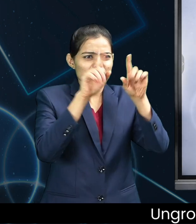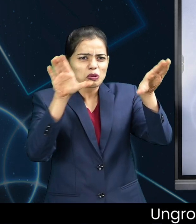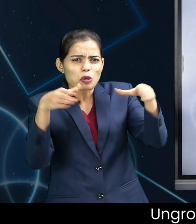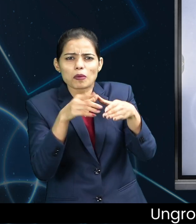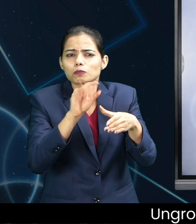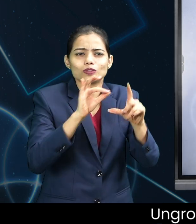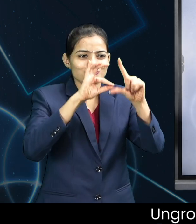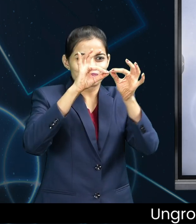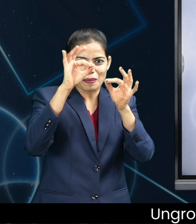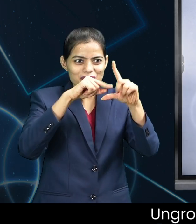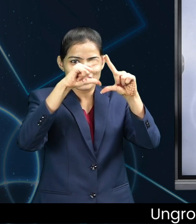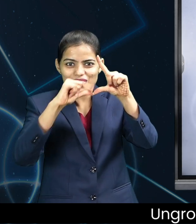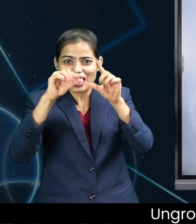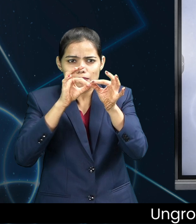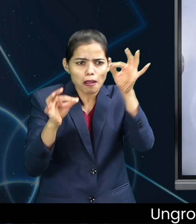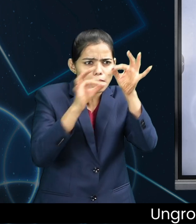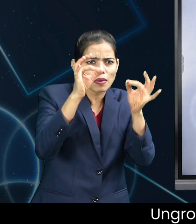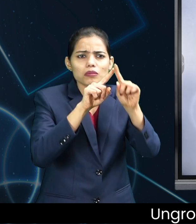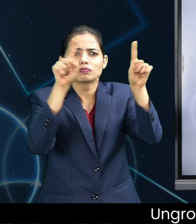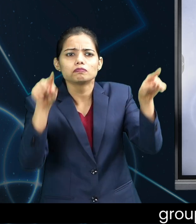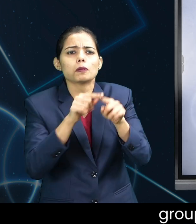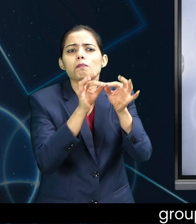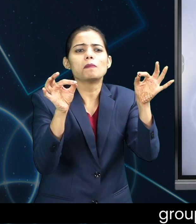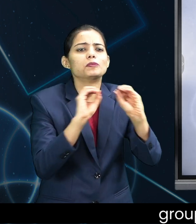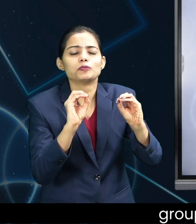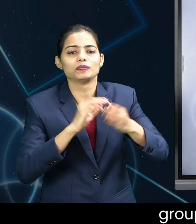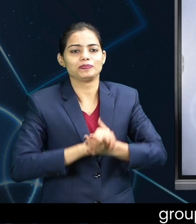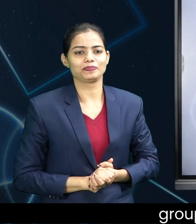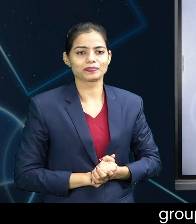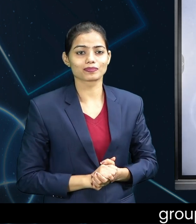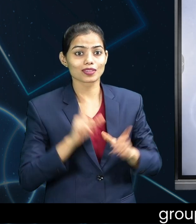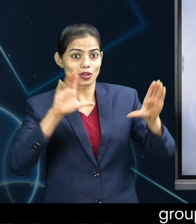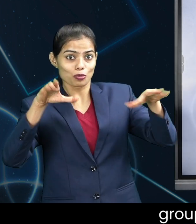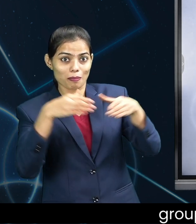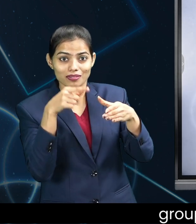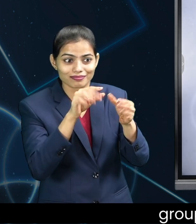ungrouped frequency distribution table, grouped frequency distribution table.